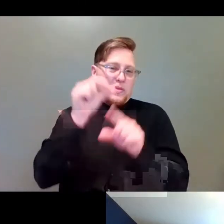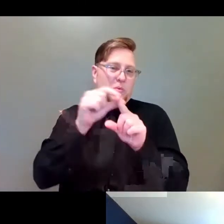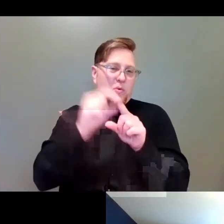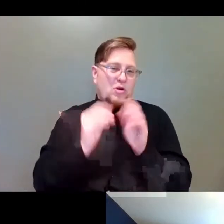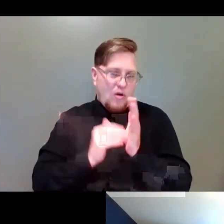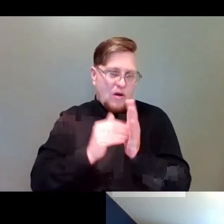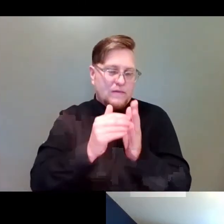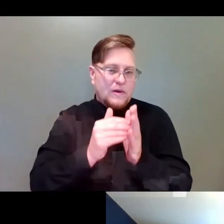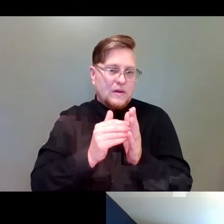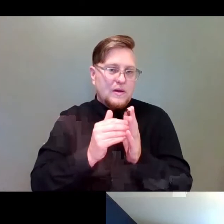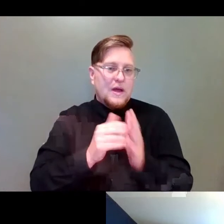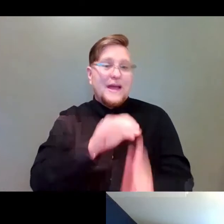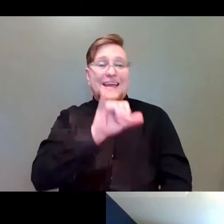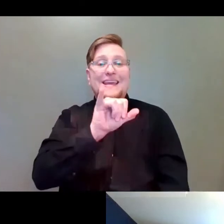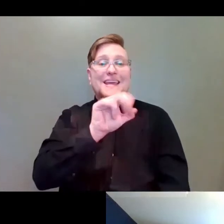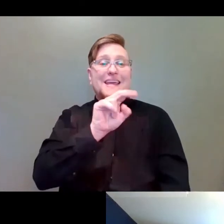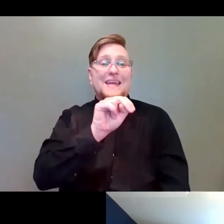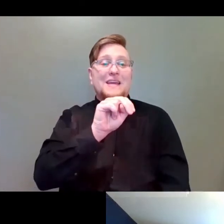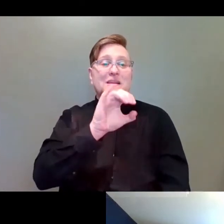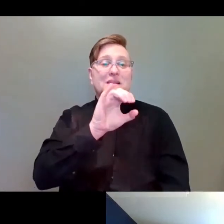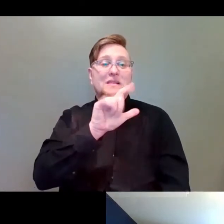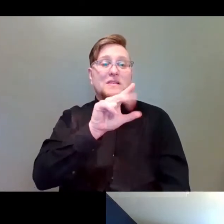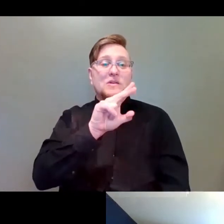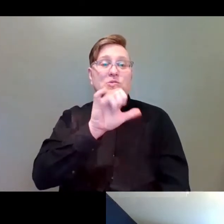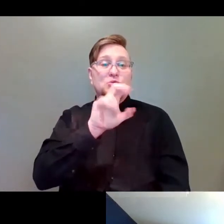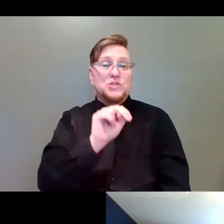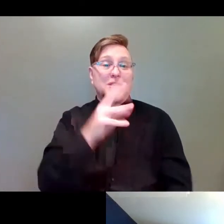inclusion to infiltration.